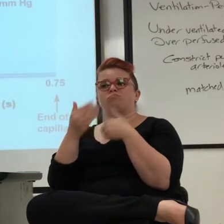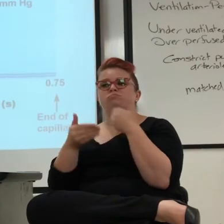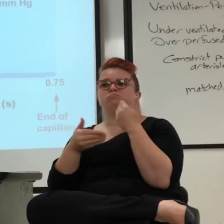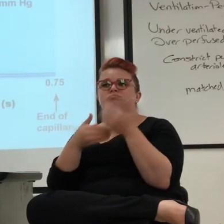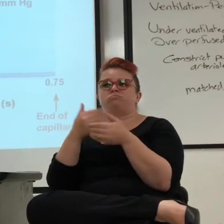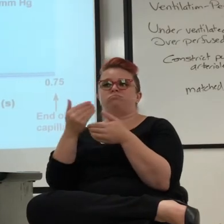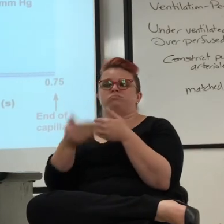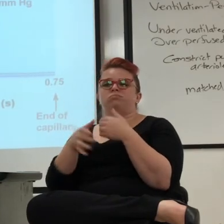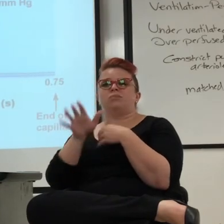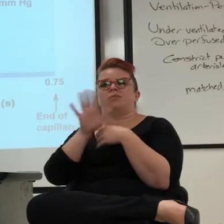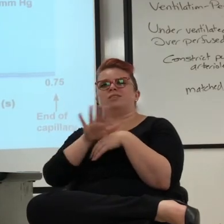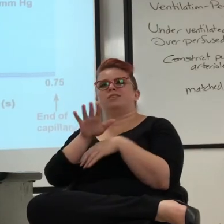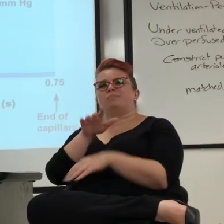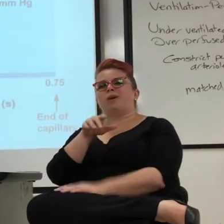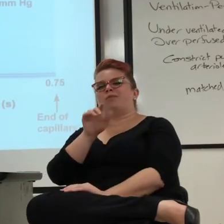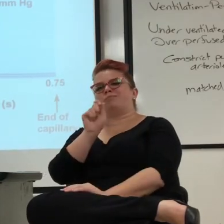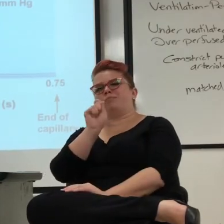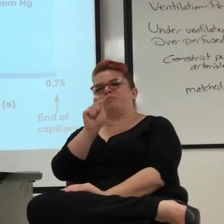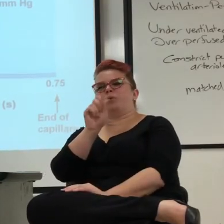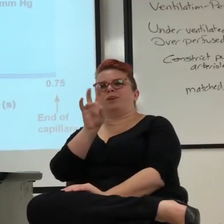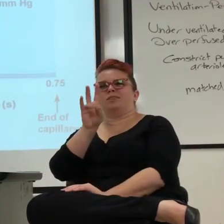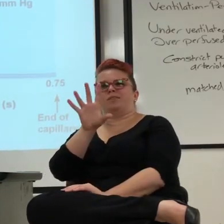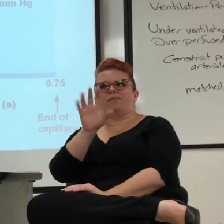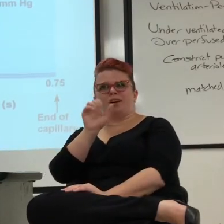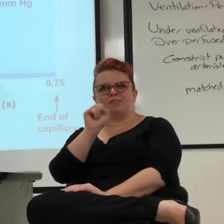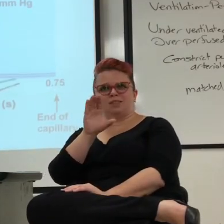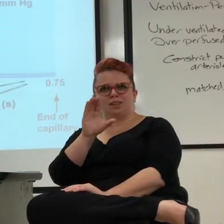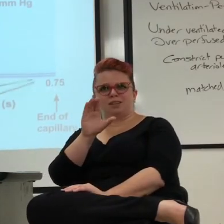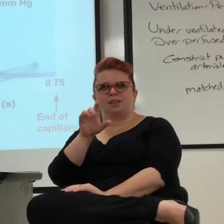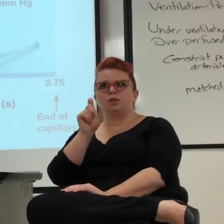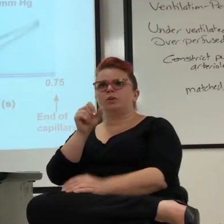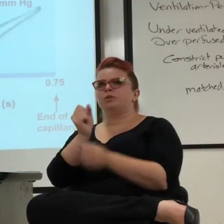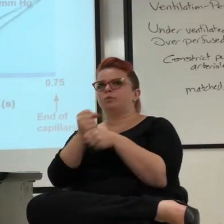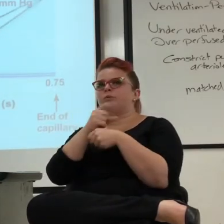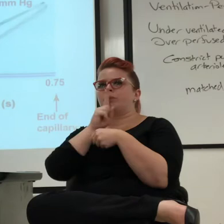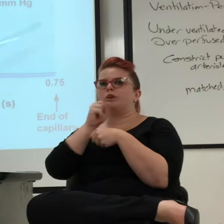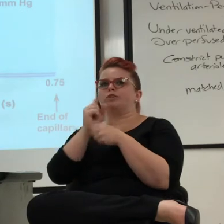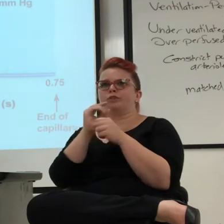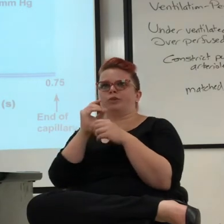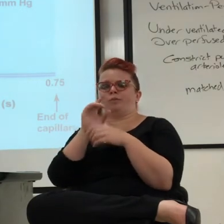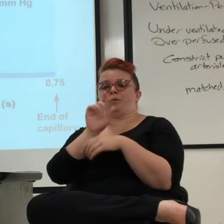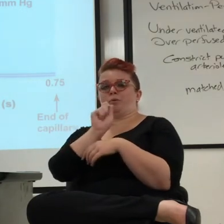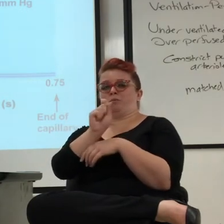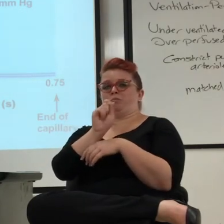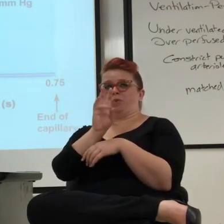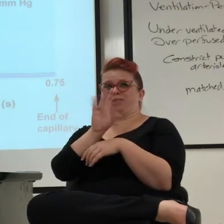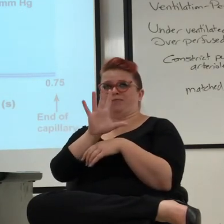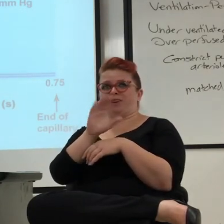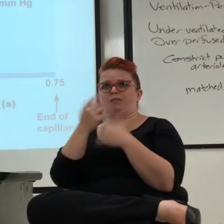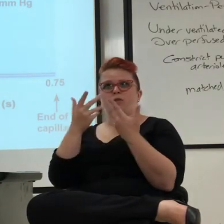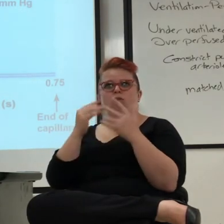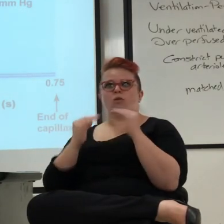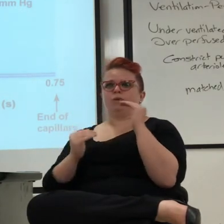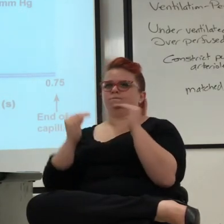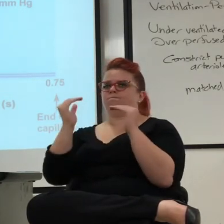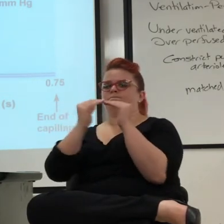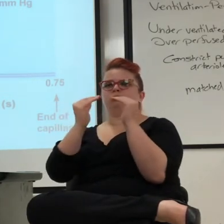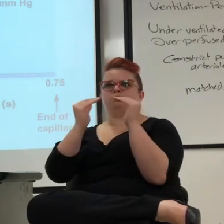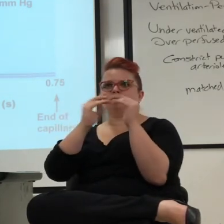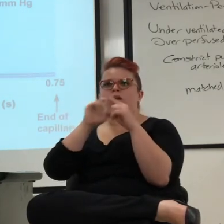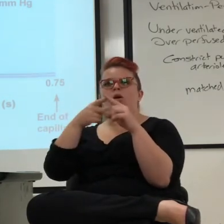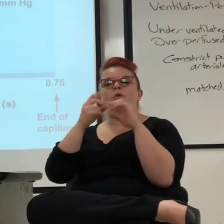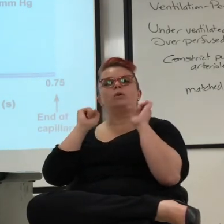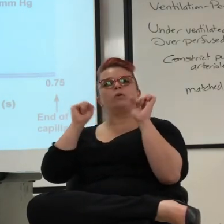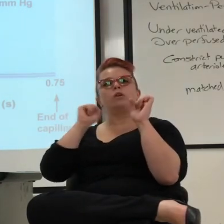is about 0.75 seconds. So you want to be sure that you equilibrate by then. When you exercise, the blood flow increases, but